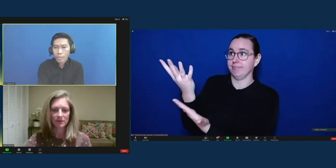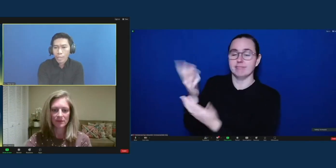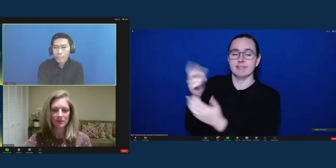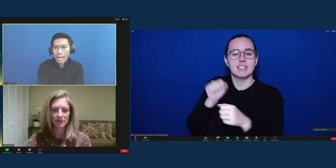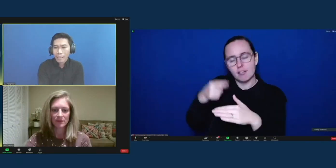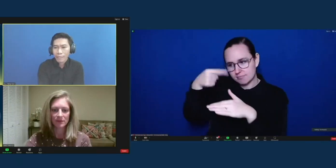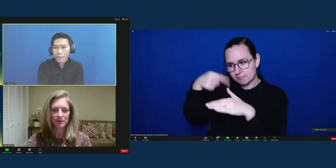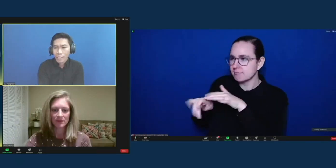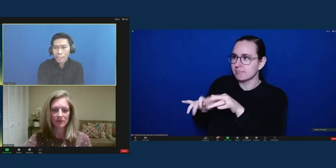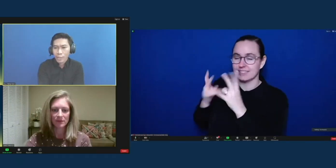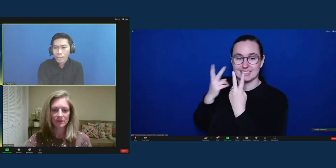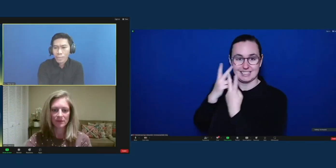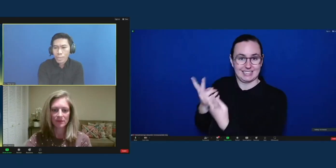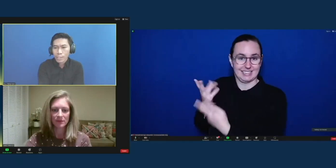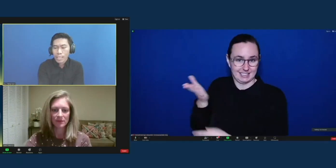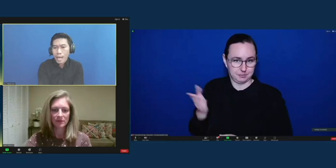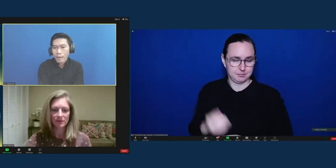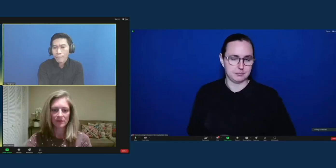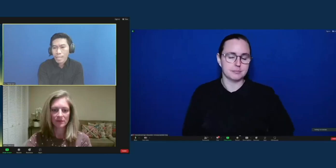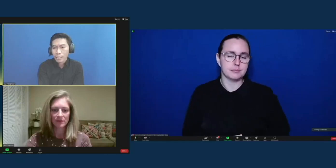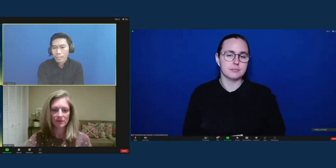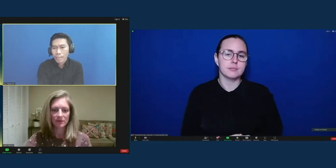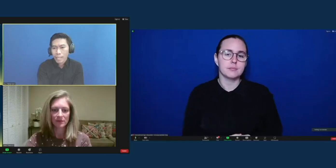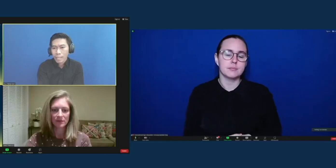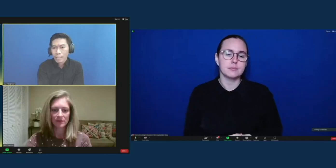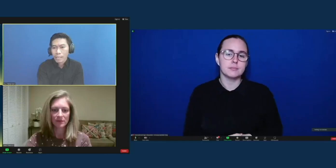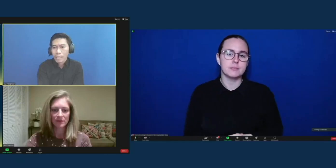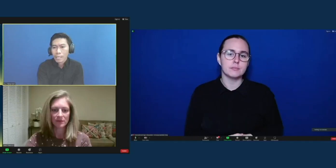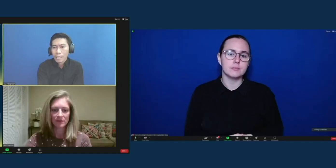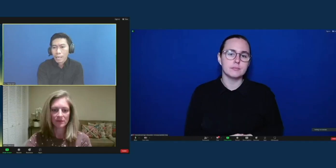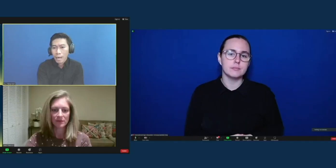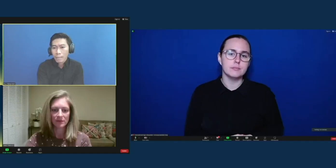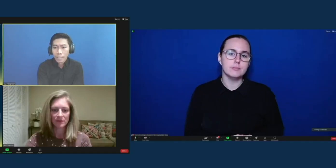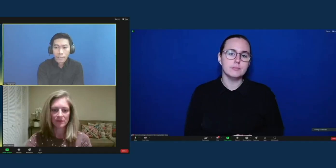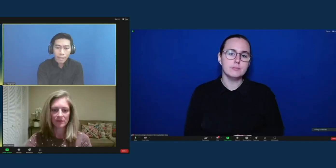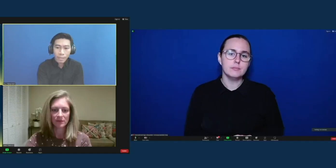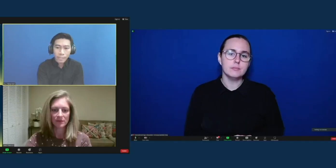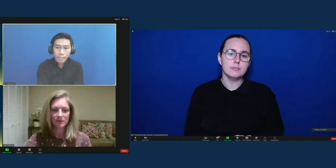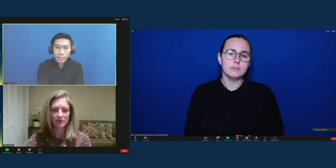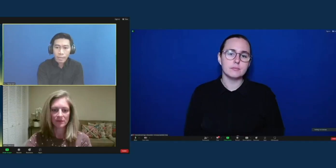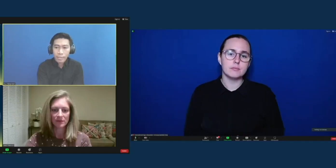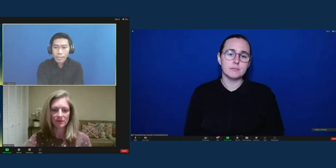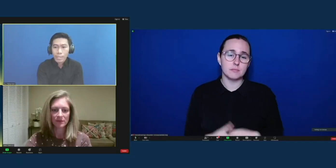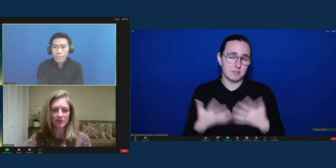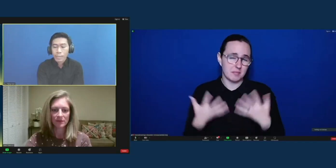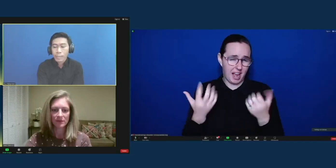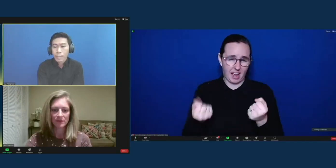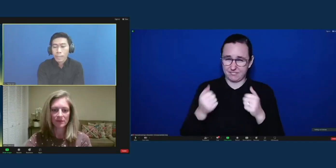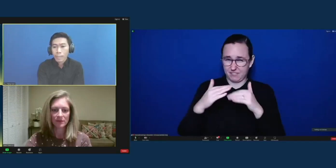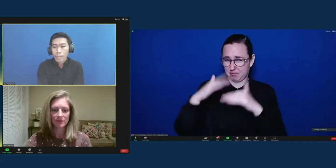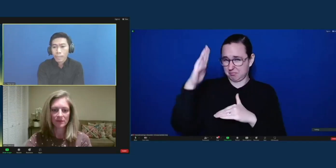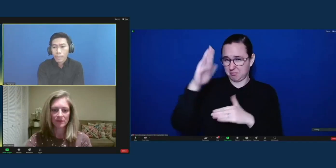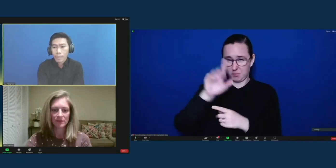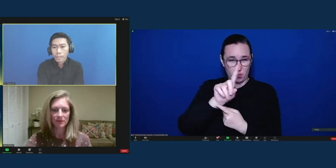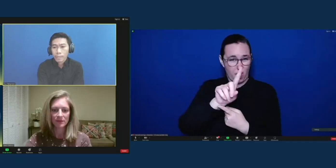Around more than 150 storybooks have been completed and developed also,